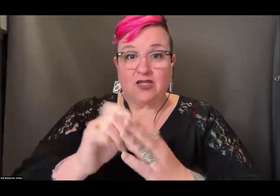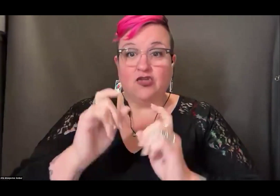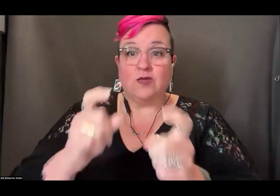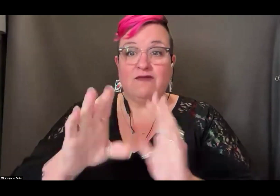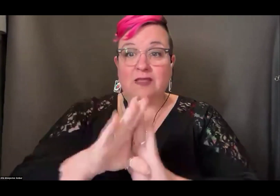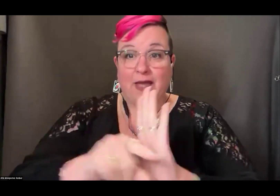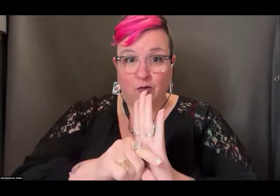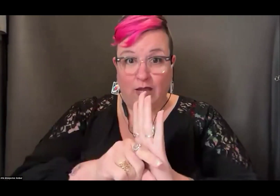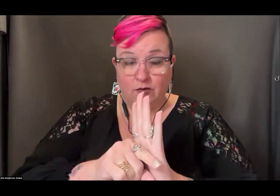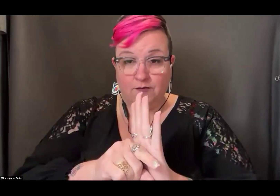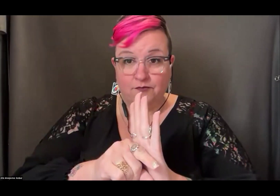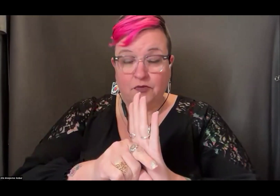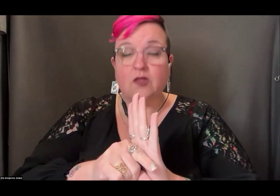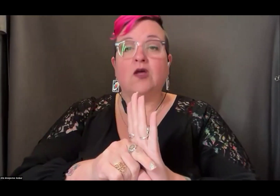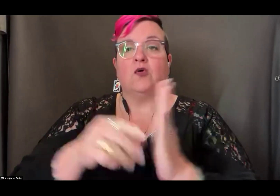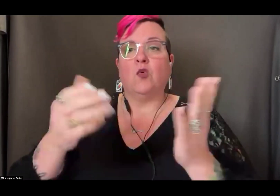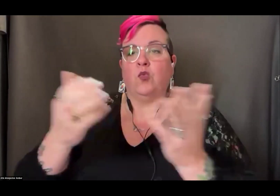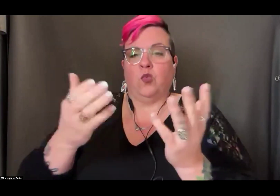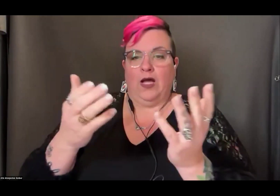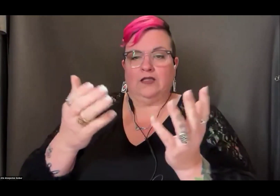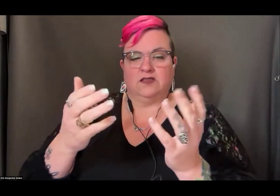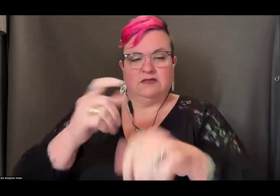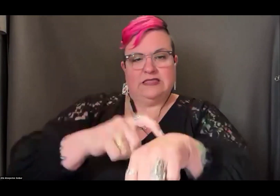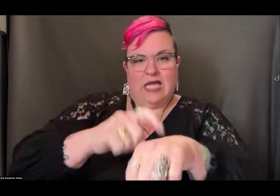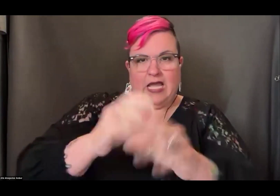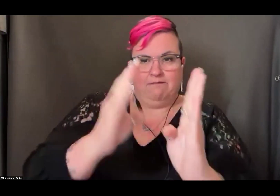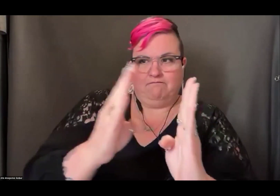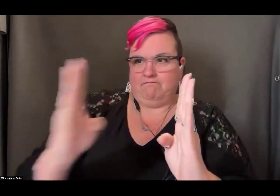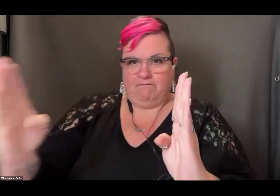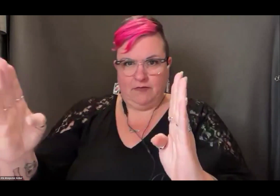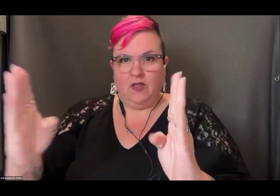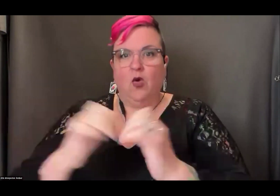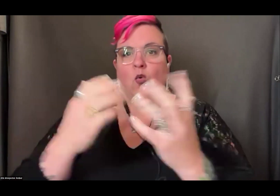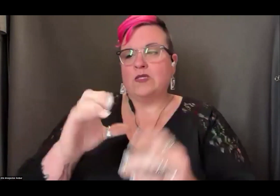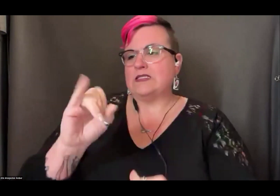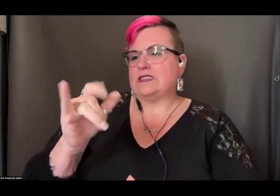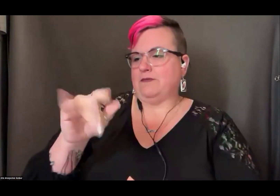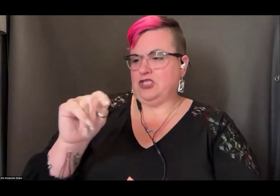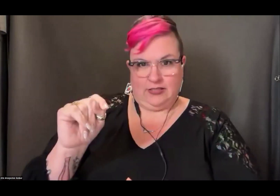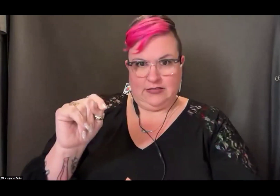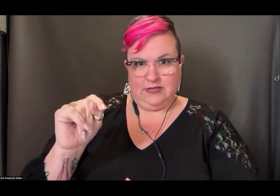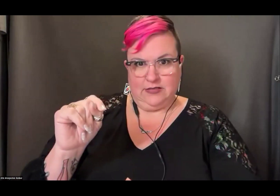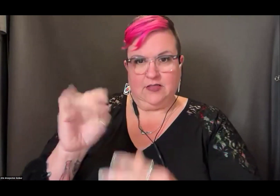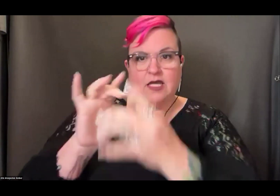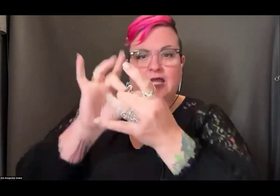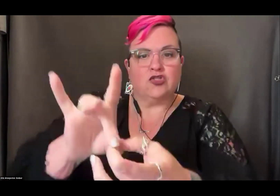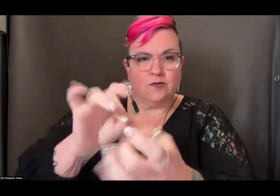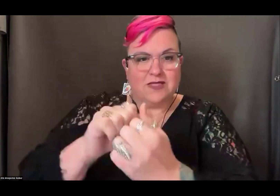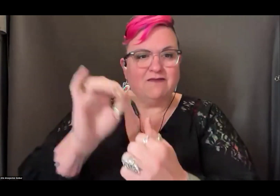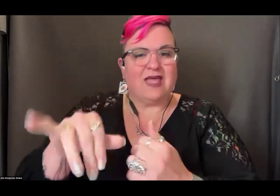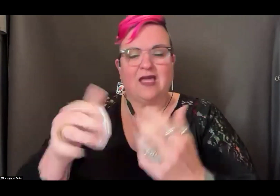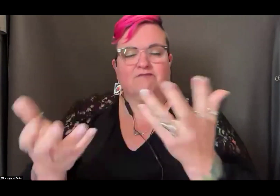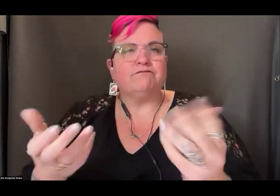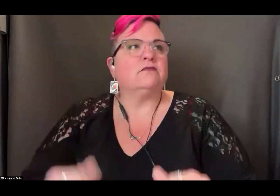background, what era, what time frame, what is the subject in terms of is